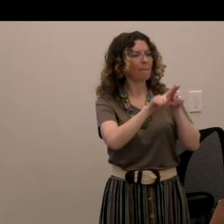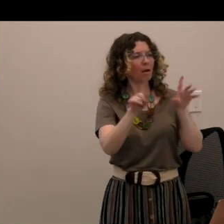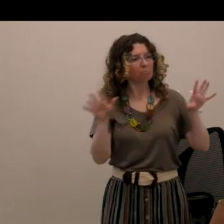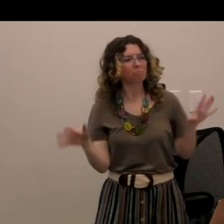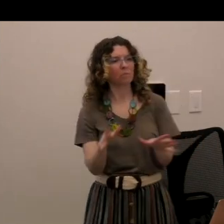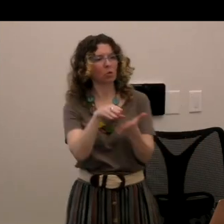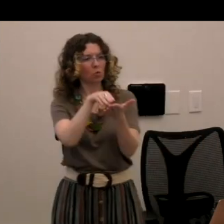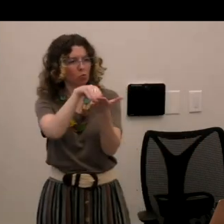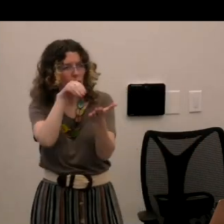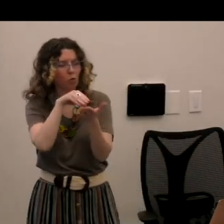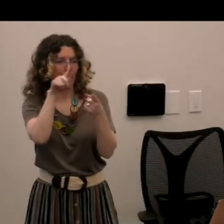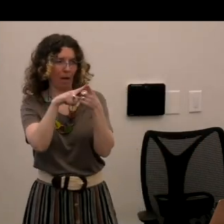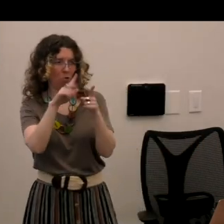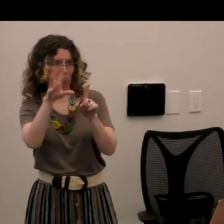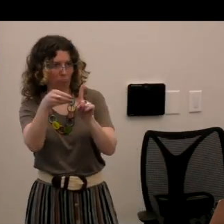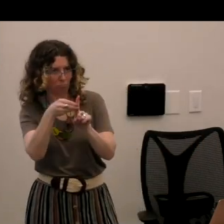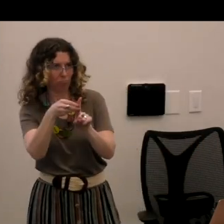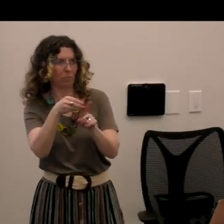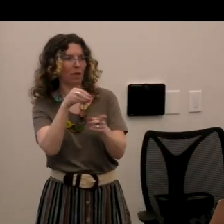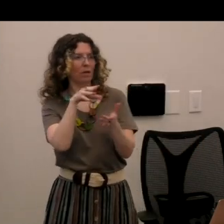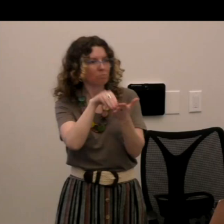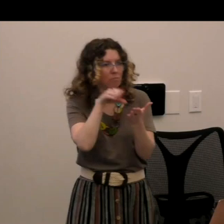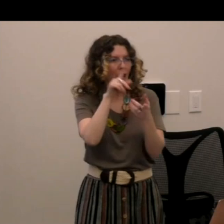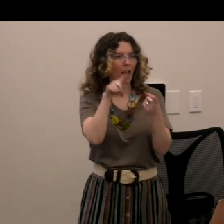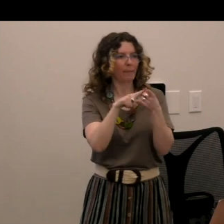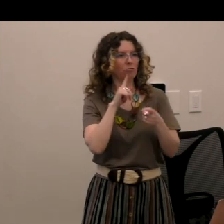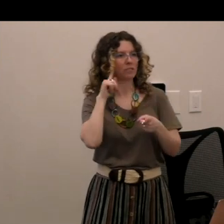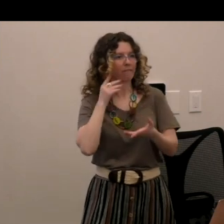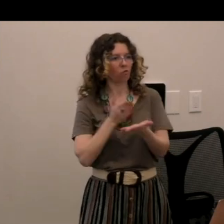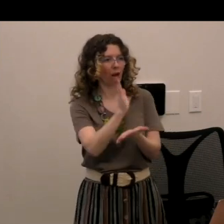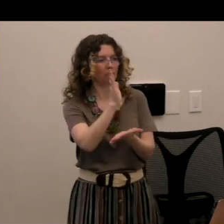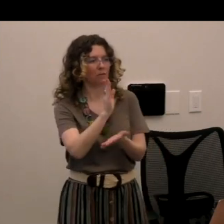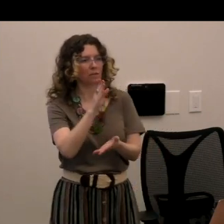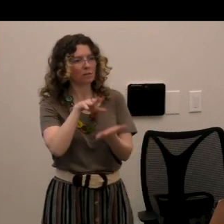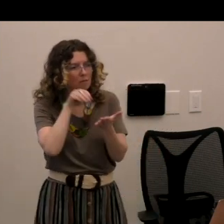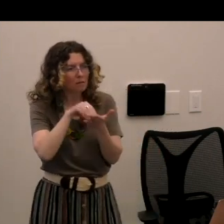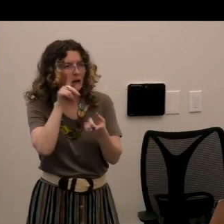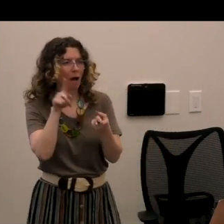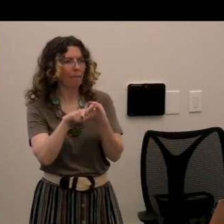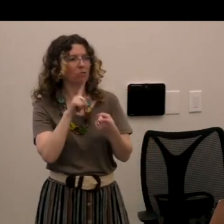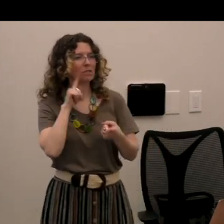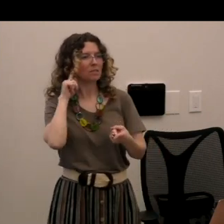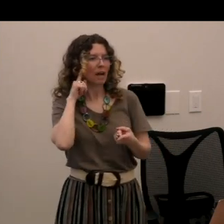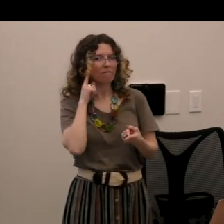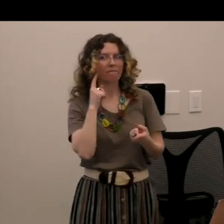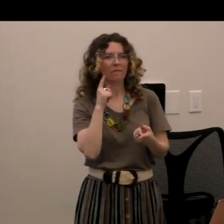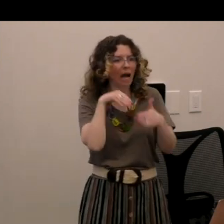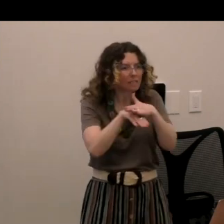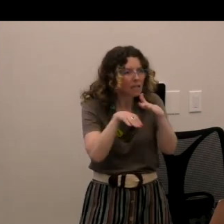language-related educational efforts can promote social justice as well. We can talk about culture. We can talk about the deaf rights, learn